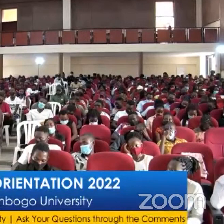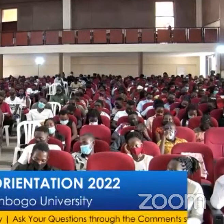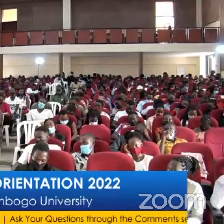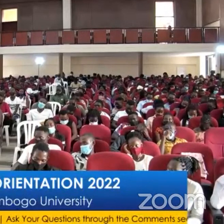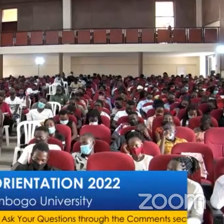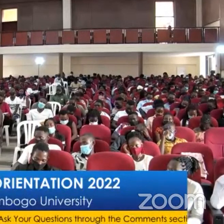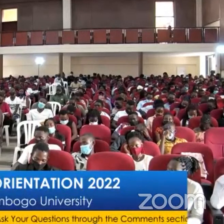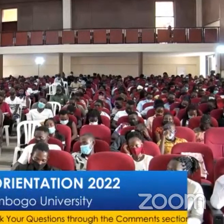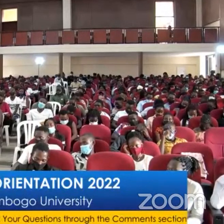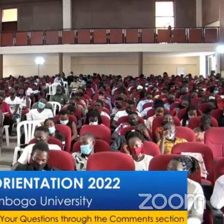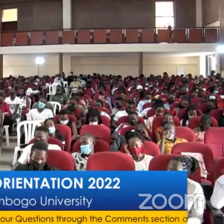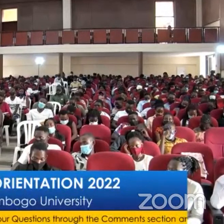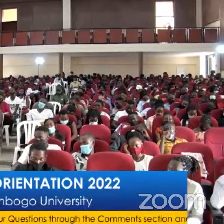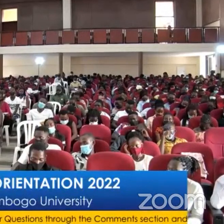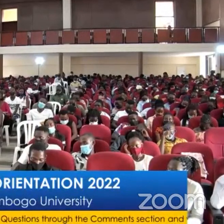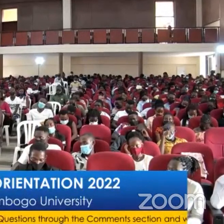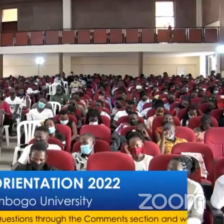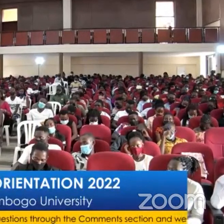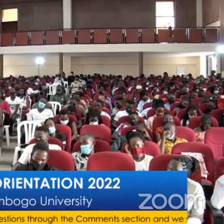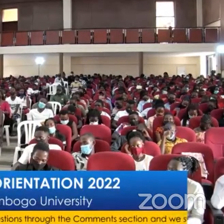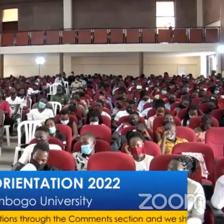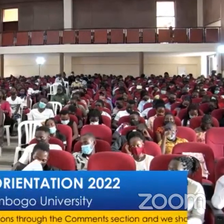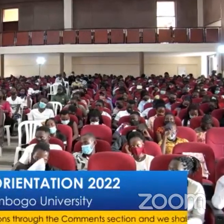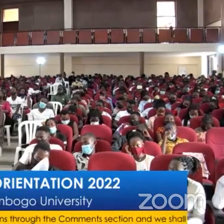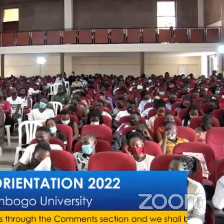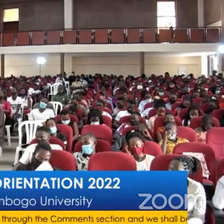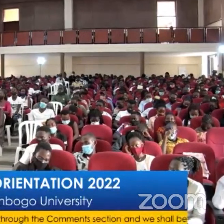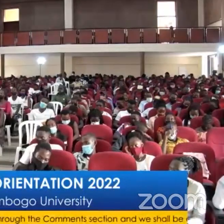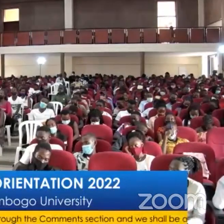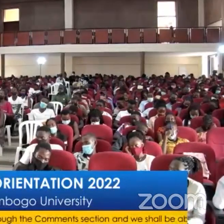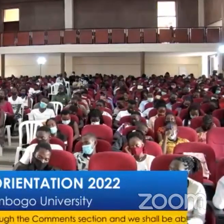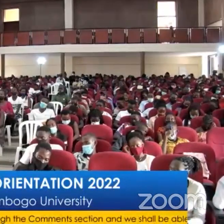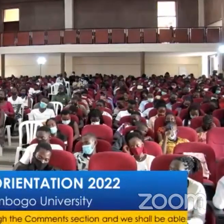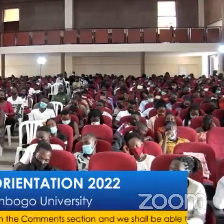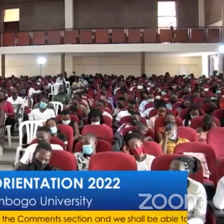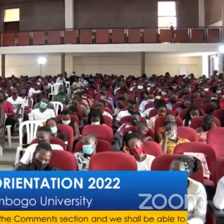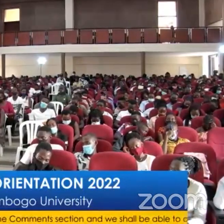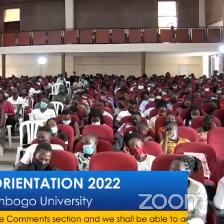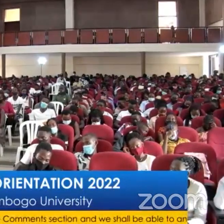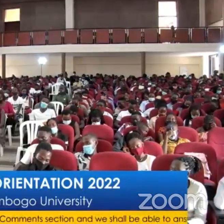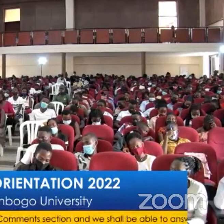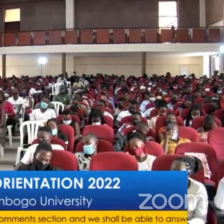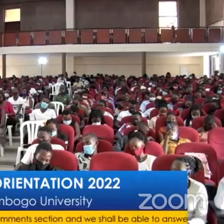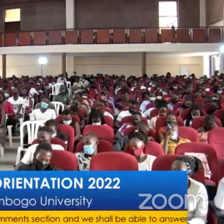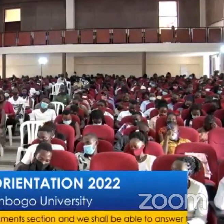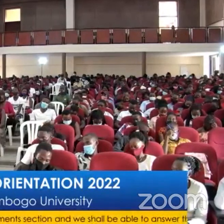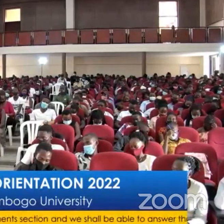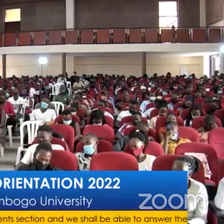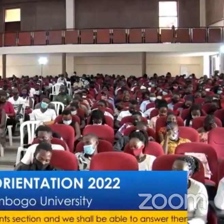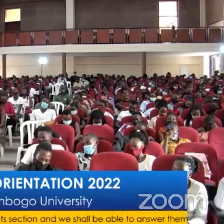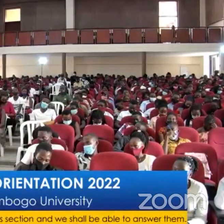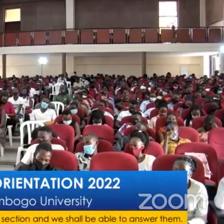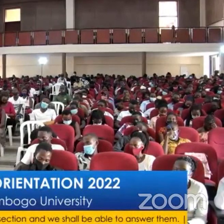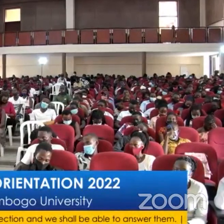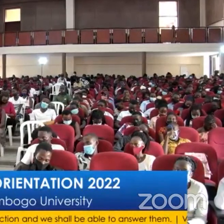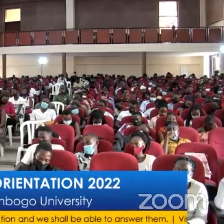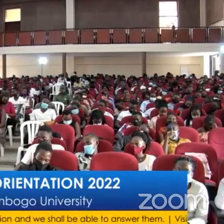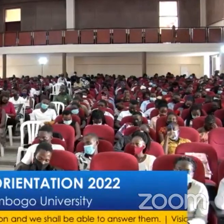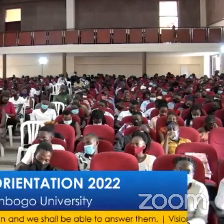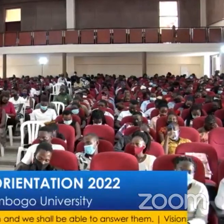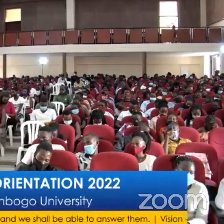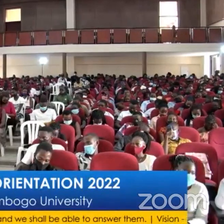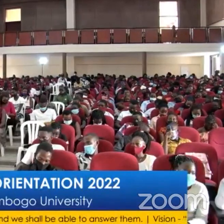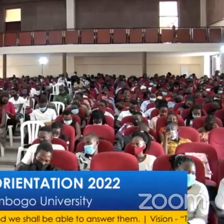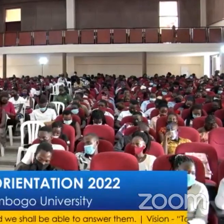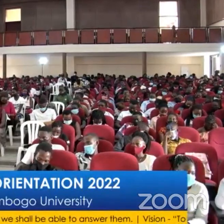not respond to some of your queries. I think they have taught you how to enroll, and